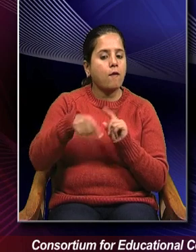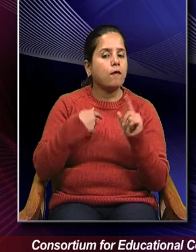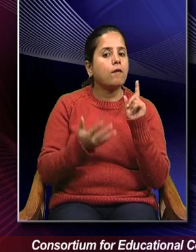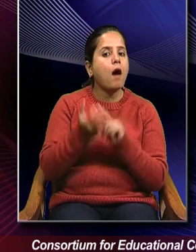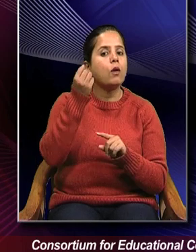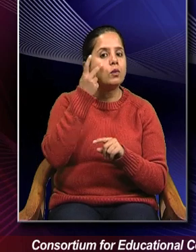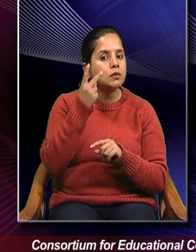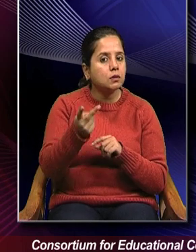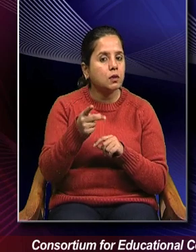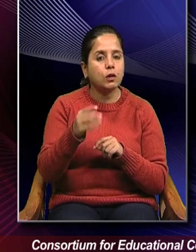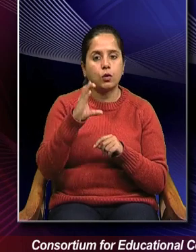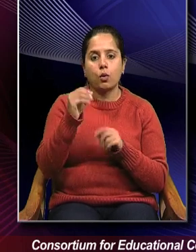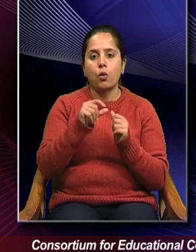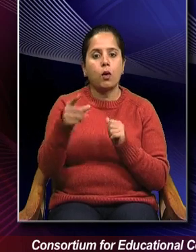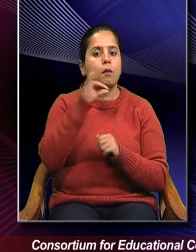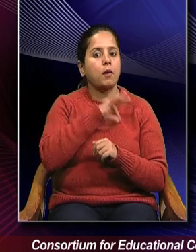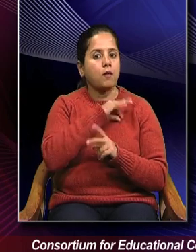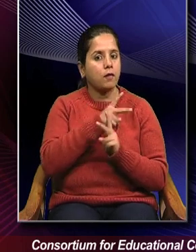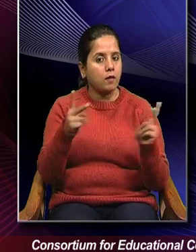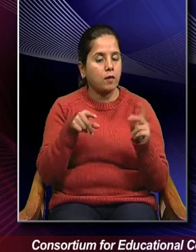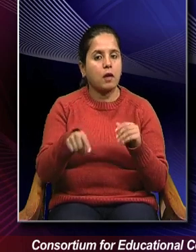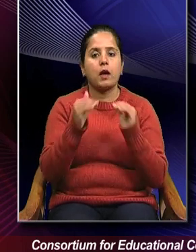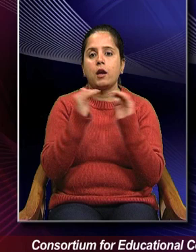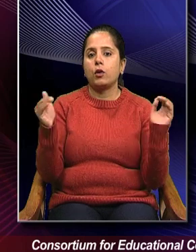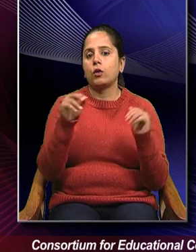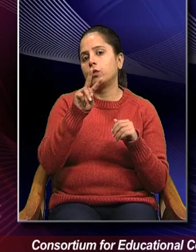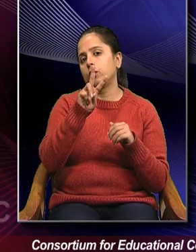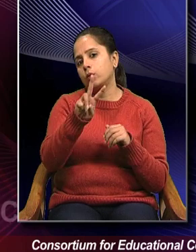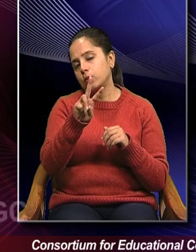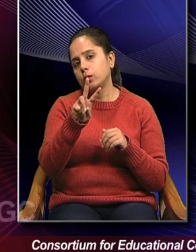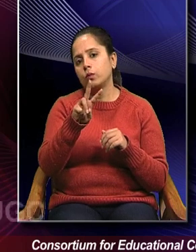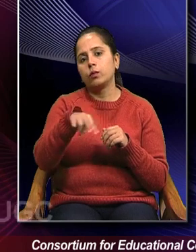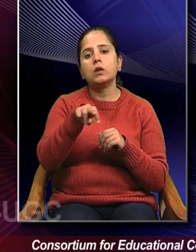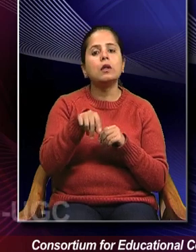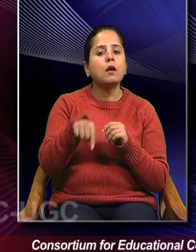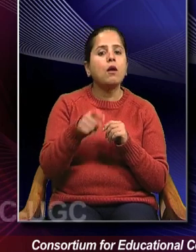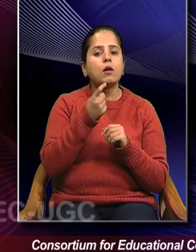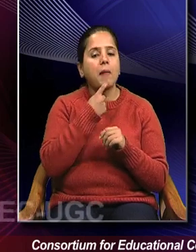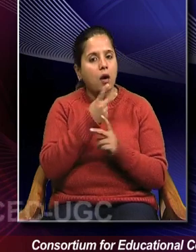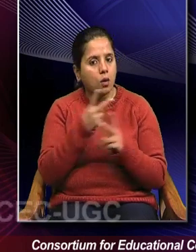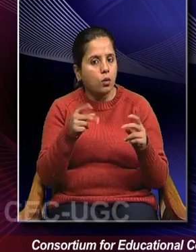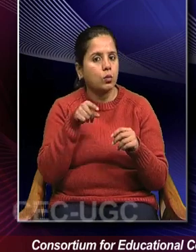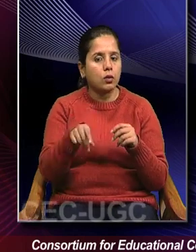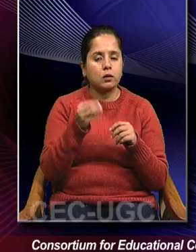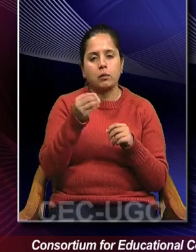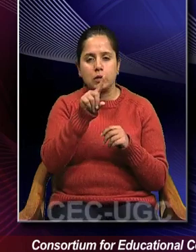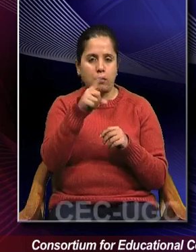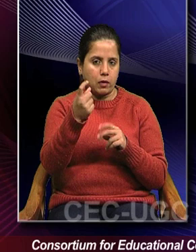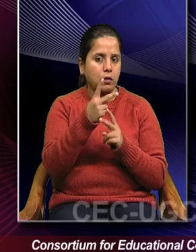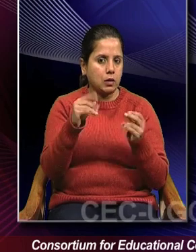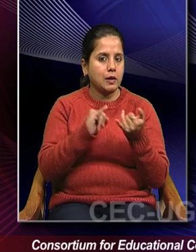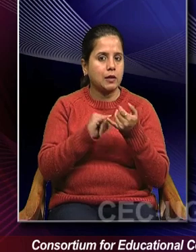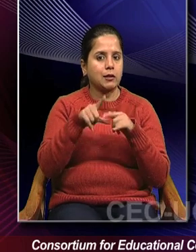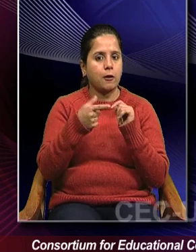that colonial revenues, they brought in equivalent to 72,000 pound sterling in 1711, and this